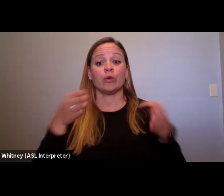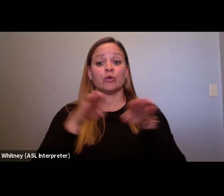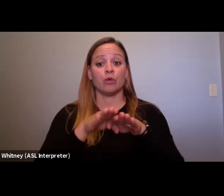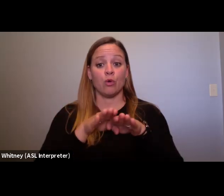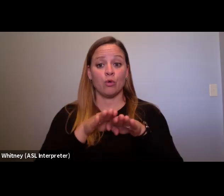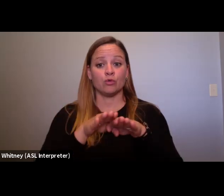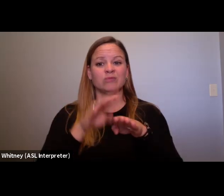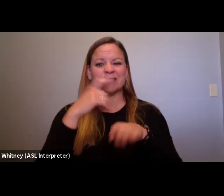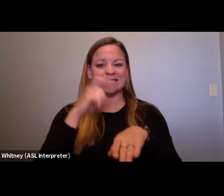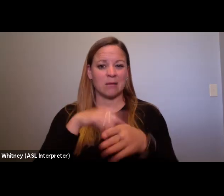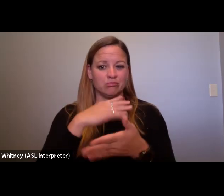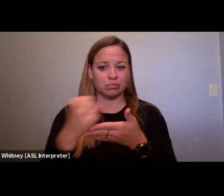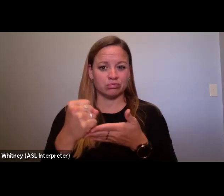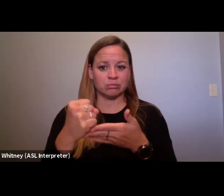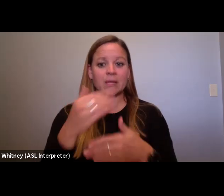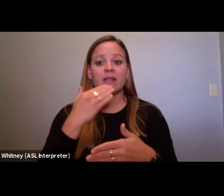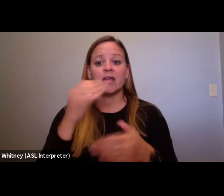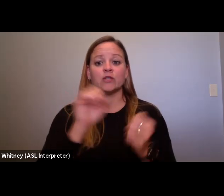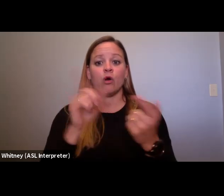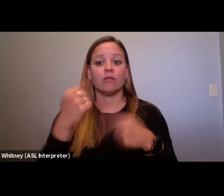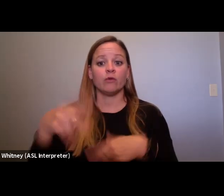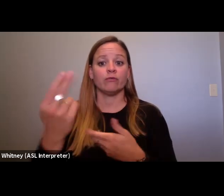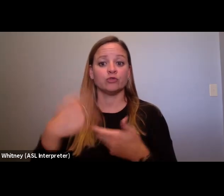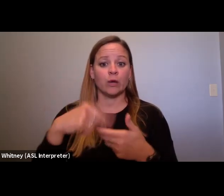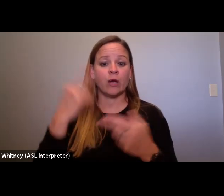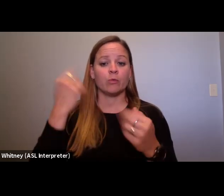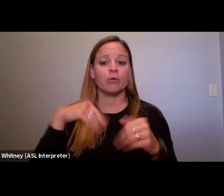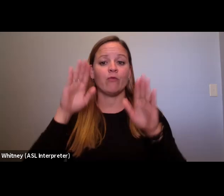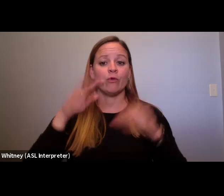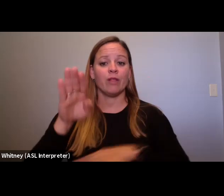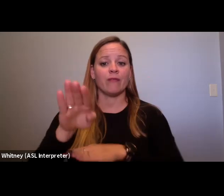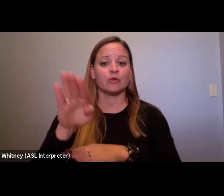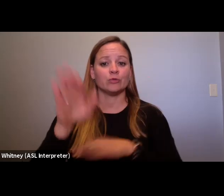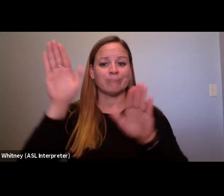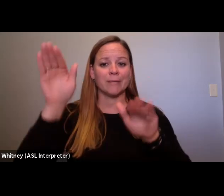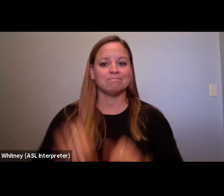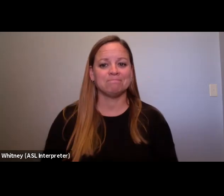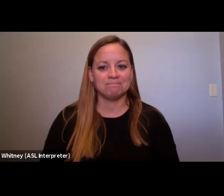the interest of time, but thanks to all of you for joining, and I hope you have a wonderful afternoon. Bye-bye.